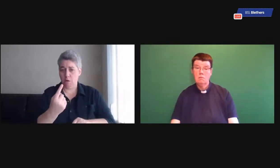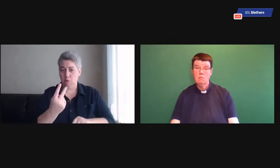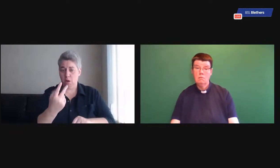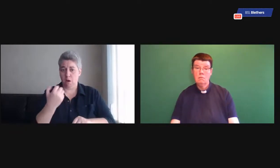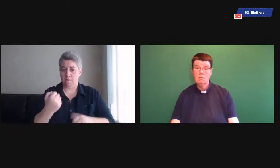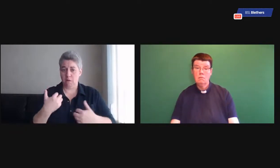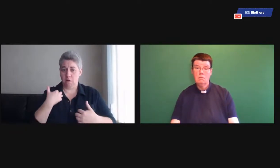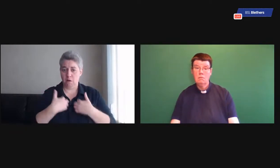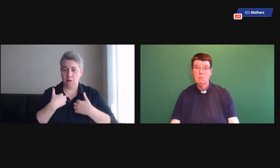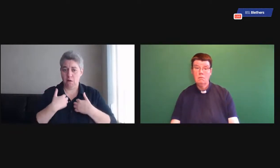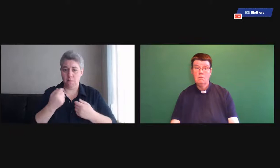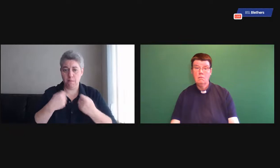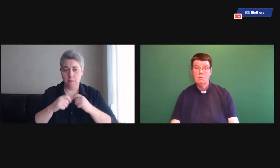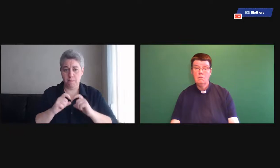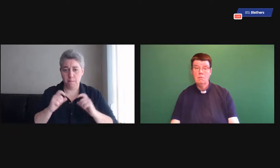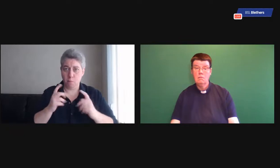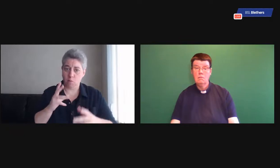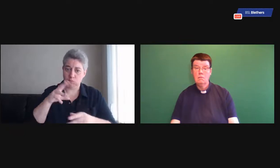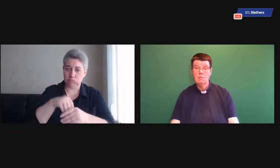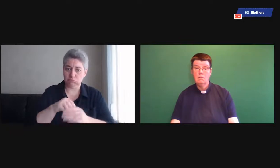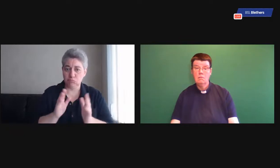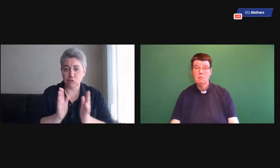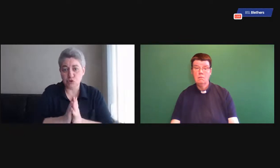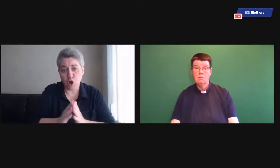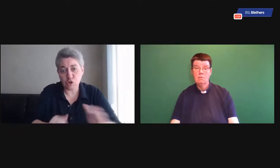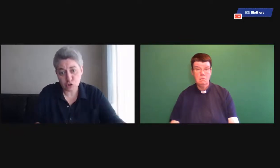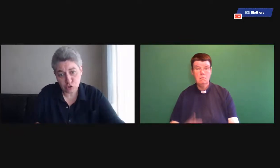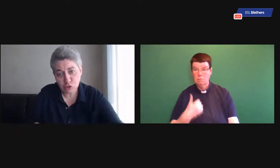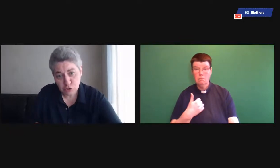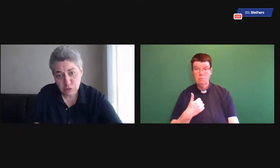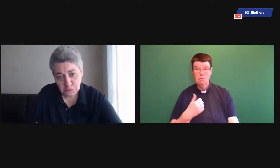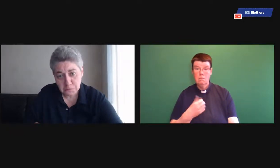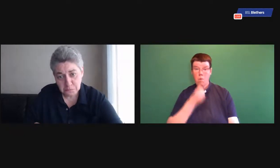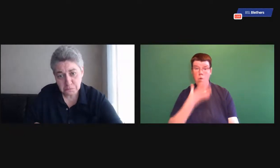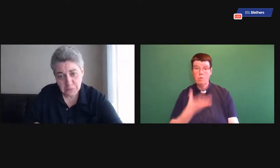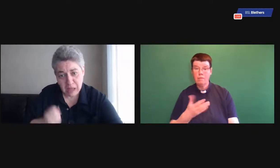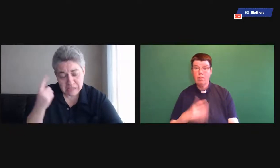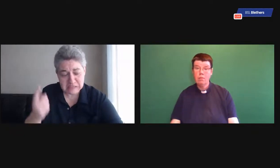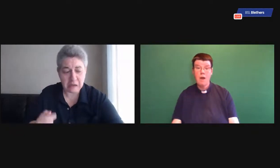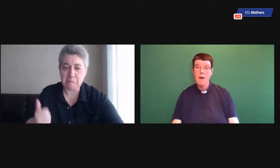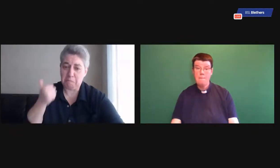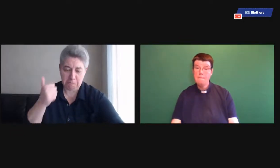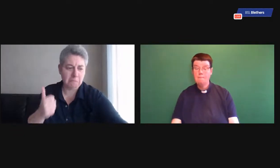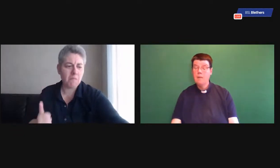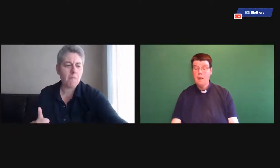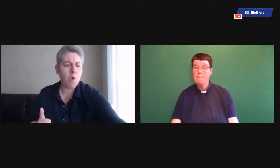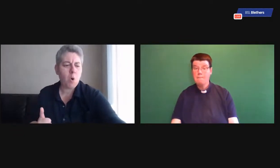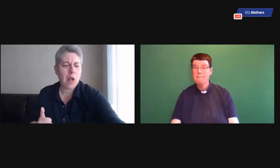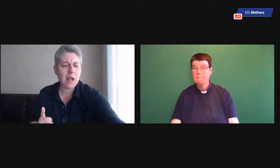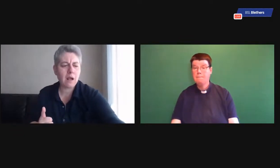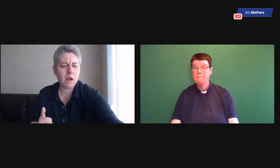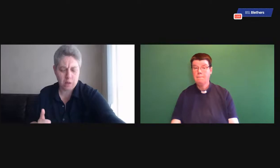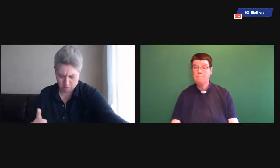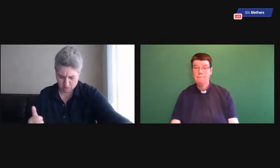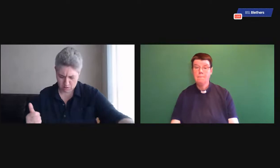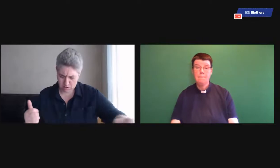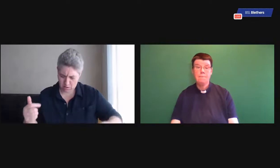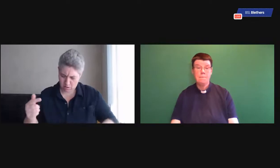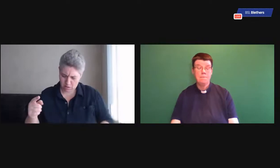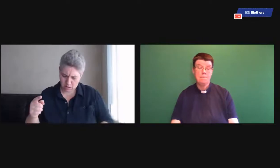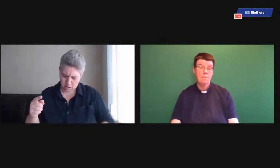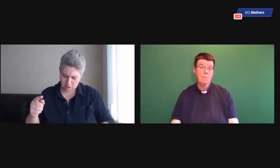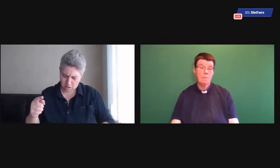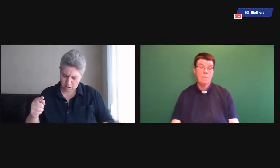that young people can see that there's many careers and there's many lives that deaf people choose. I would love to do that,